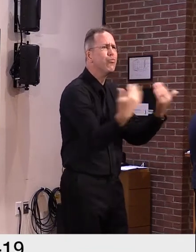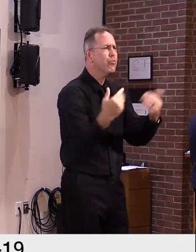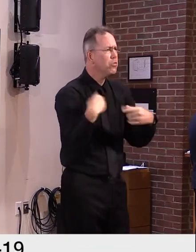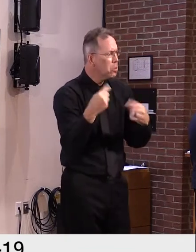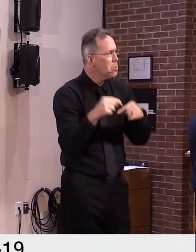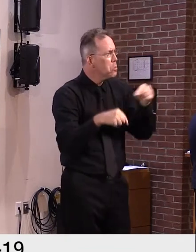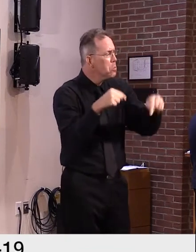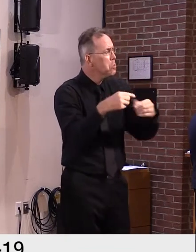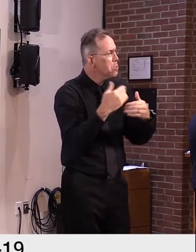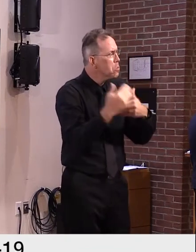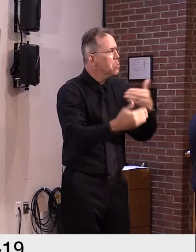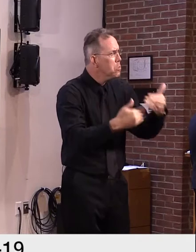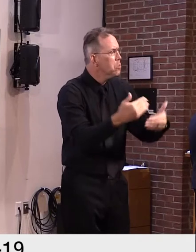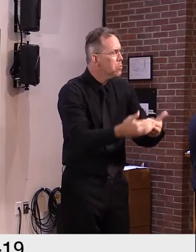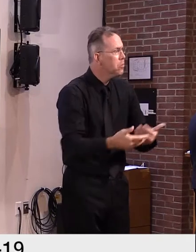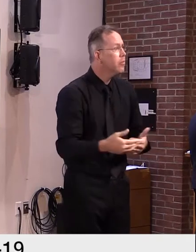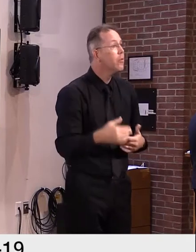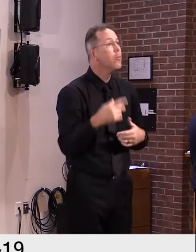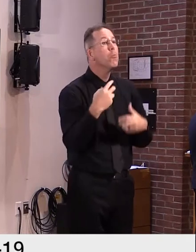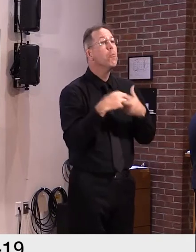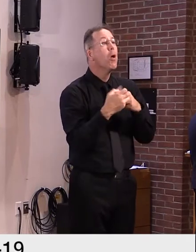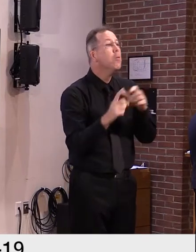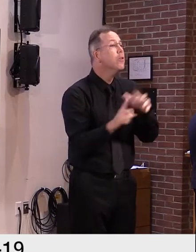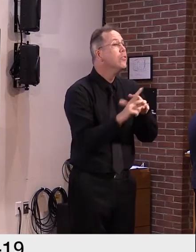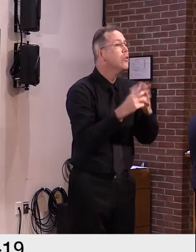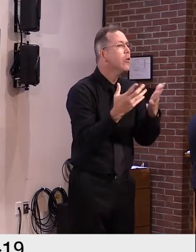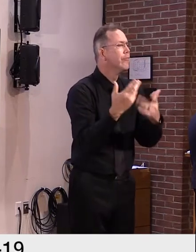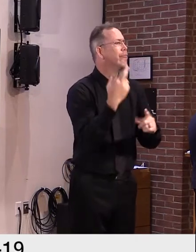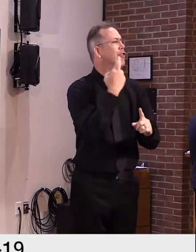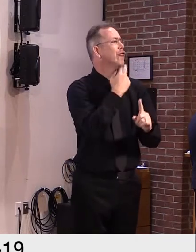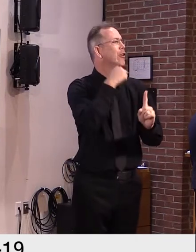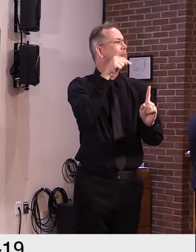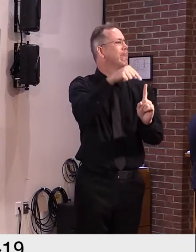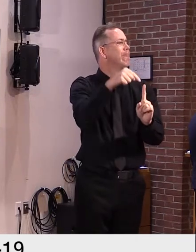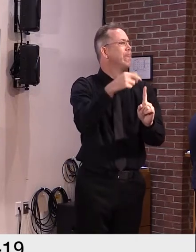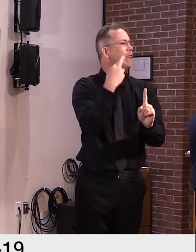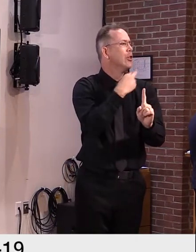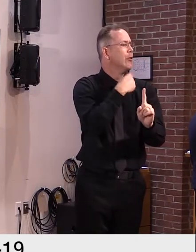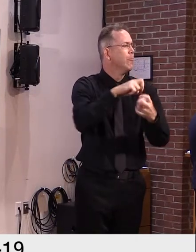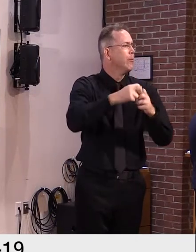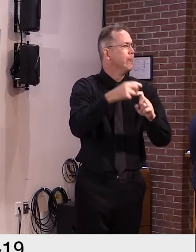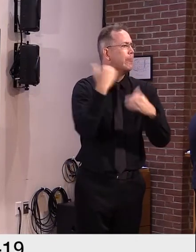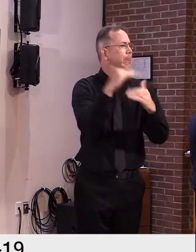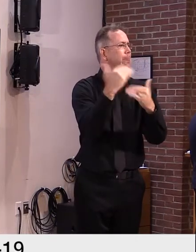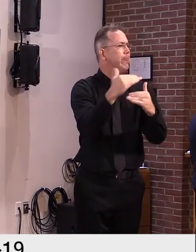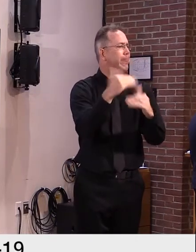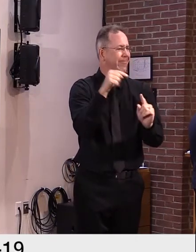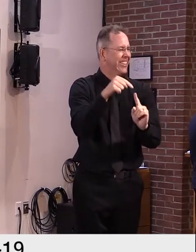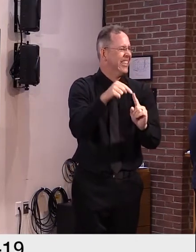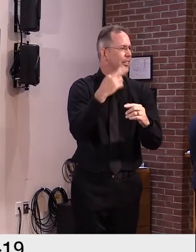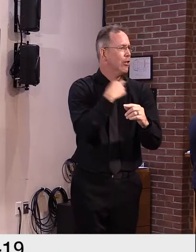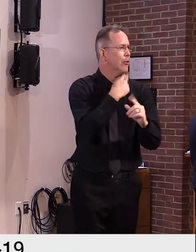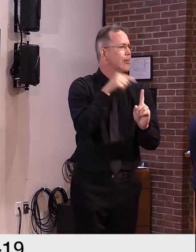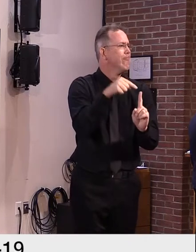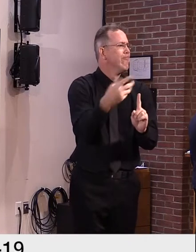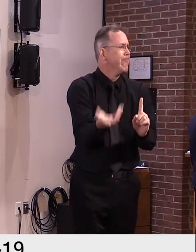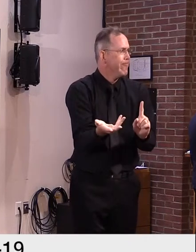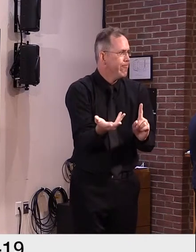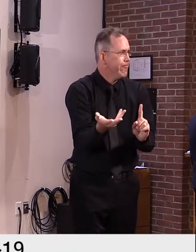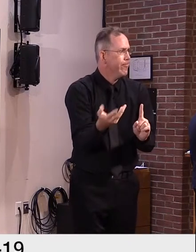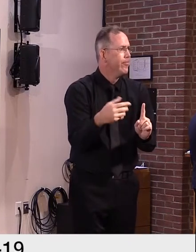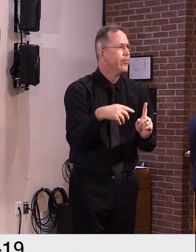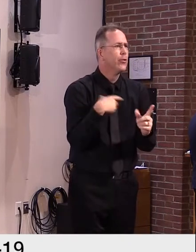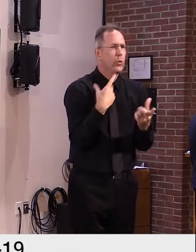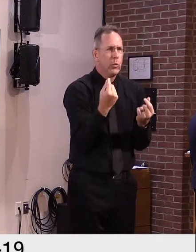the restaurants in particular. But what we're seeing is that regardless of what we do, we opened up